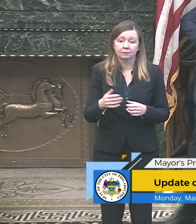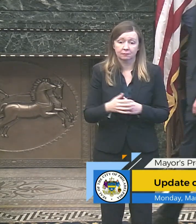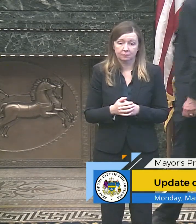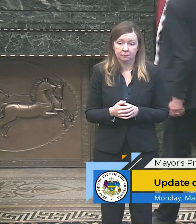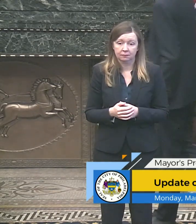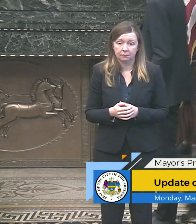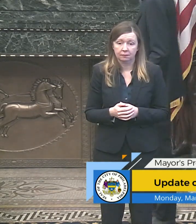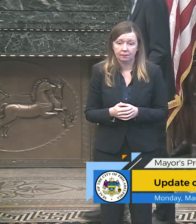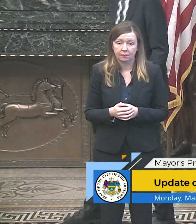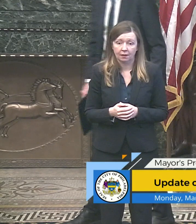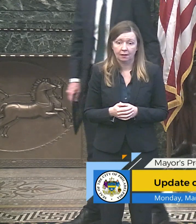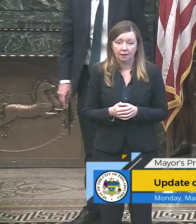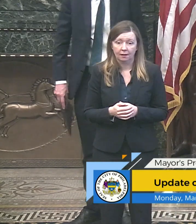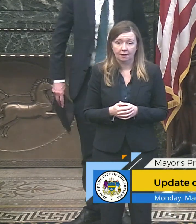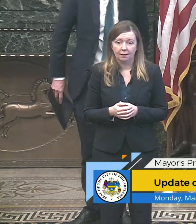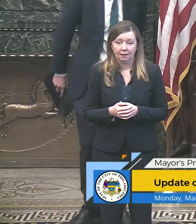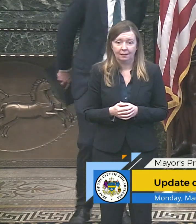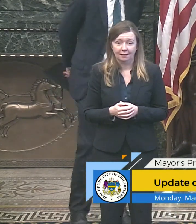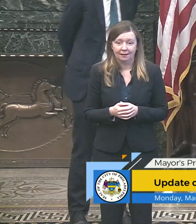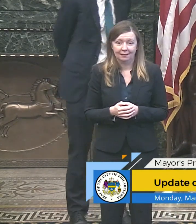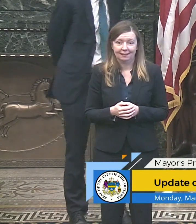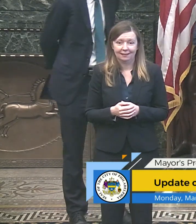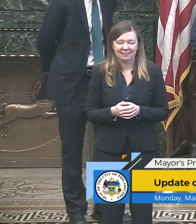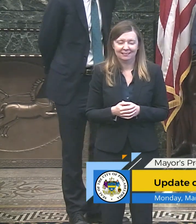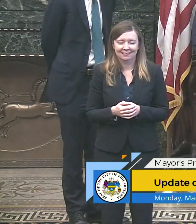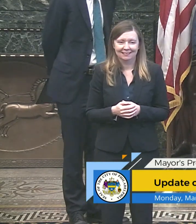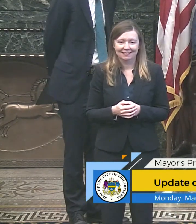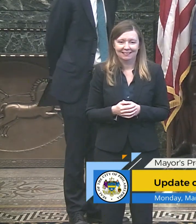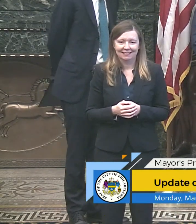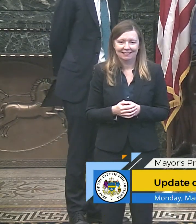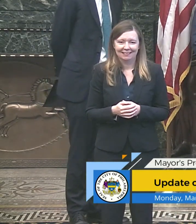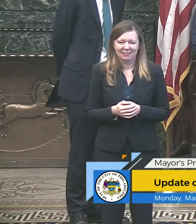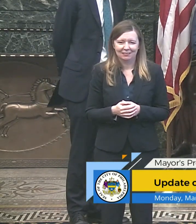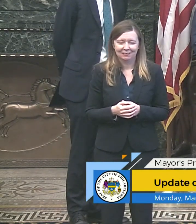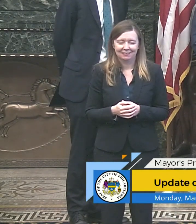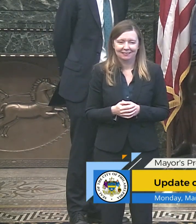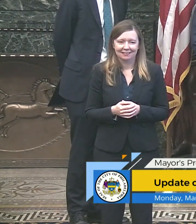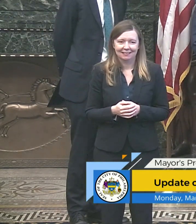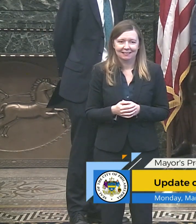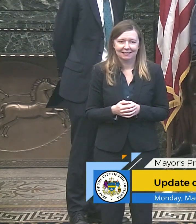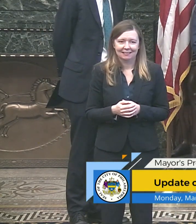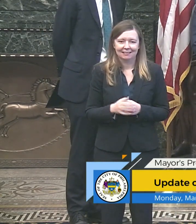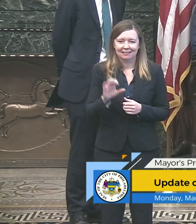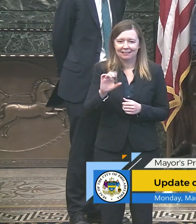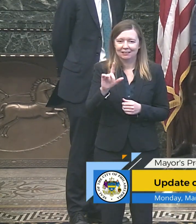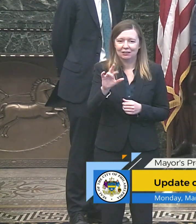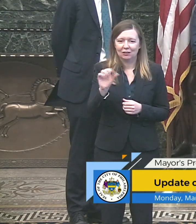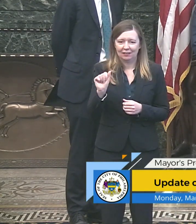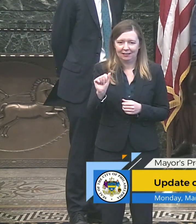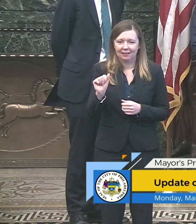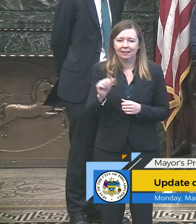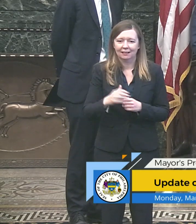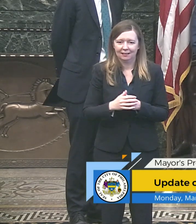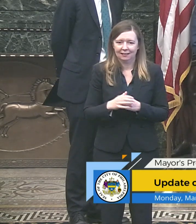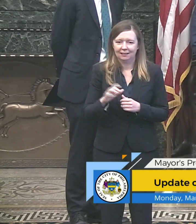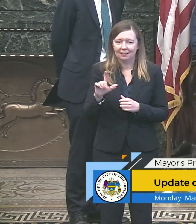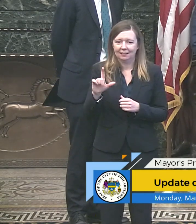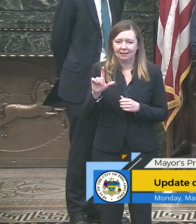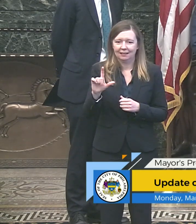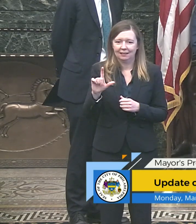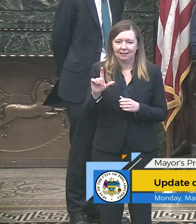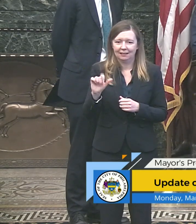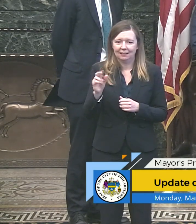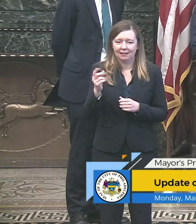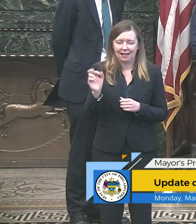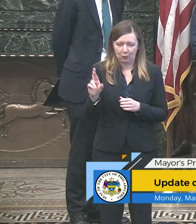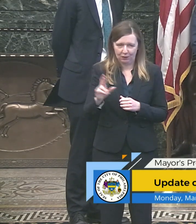Thanks, Jake. And next up is Claudia Lauer of the Associated Press. Hey, I'm sorry to bother you guys with this, but